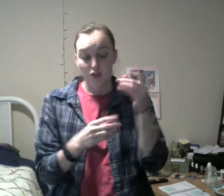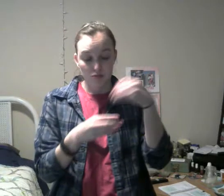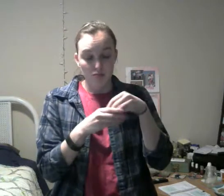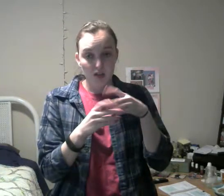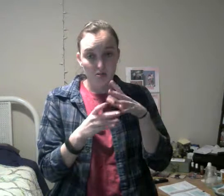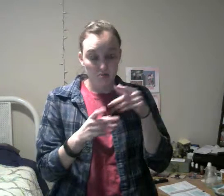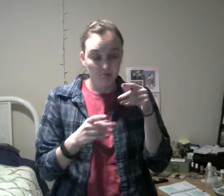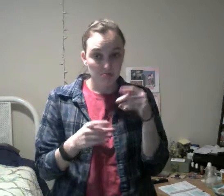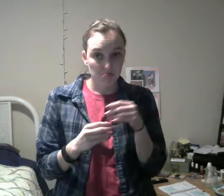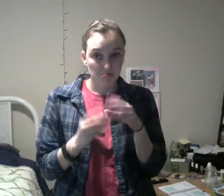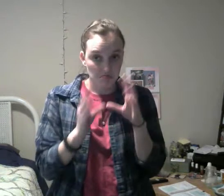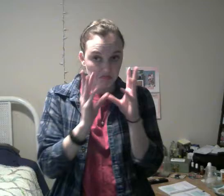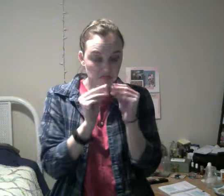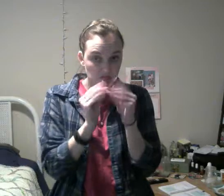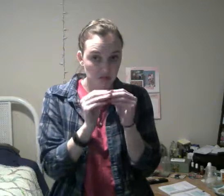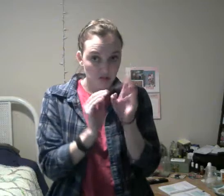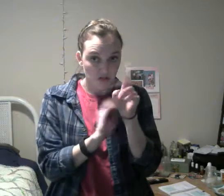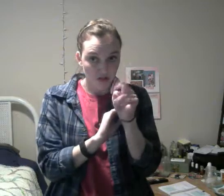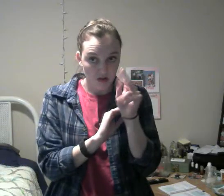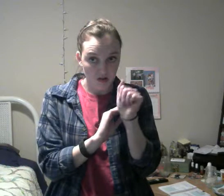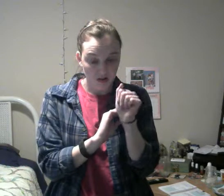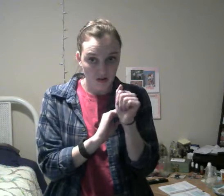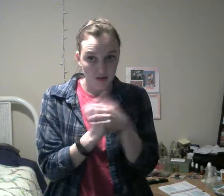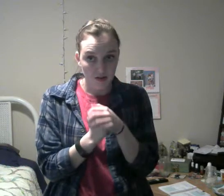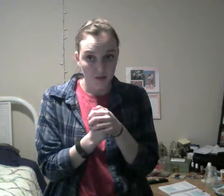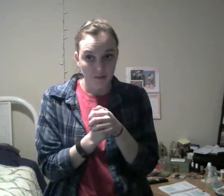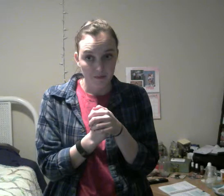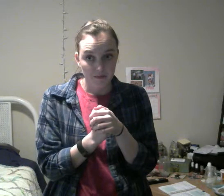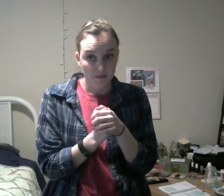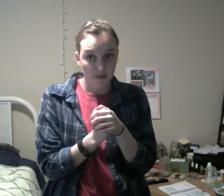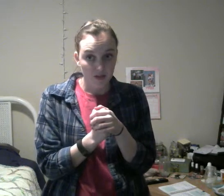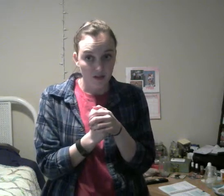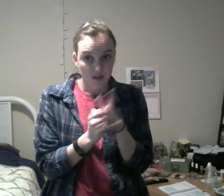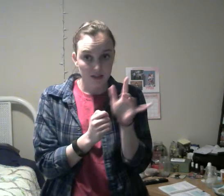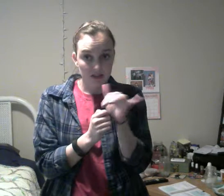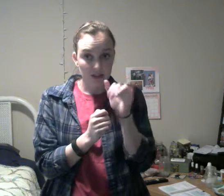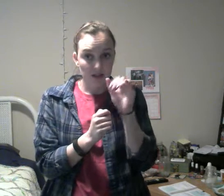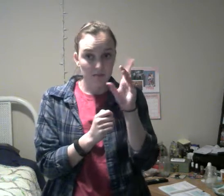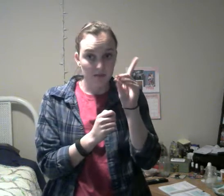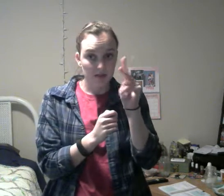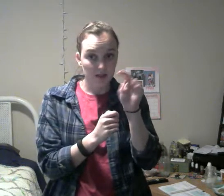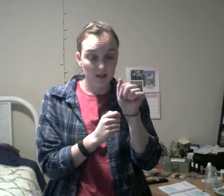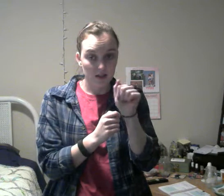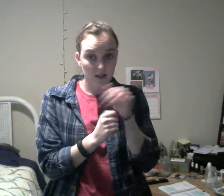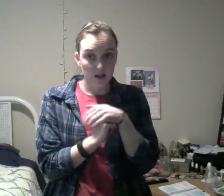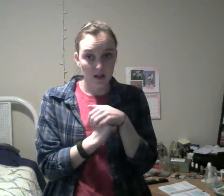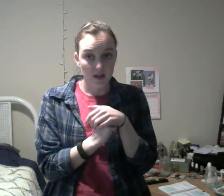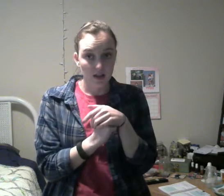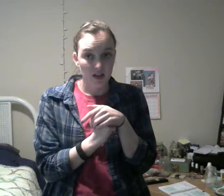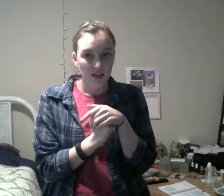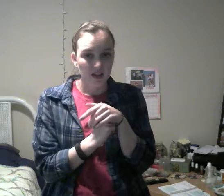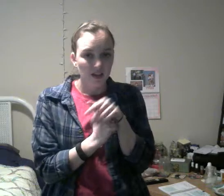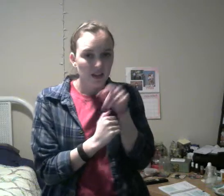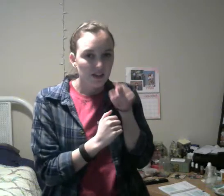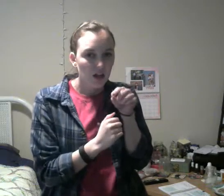RNA, and therefore every 3 letters inside the DNA is what's called a codon. And so basically that's going to code for 1